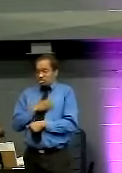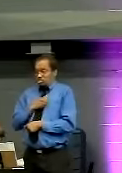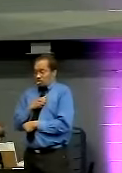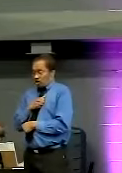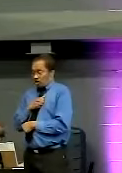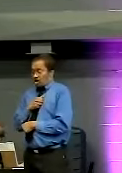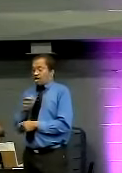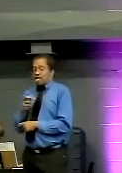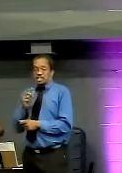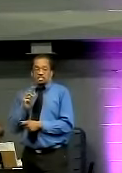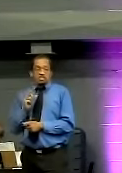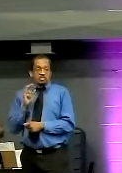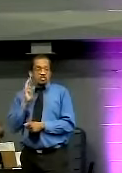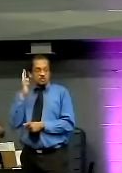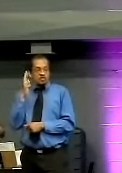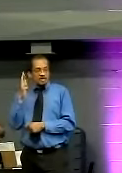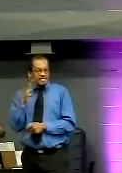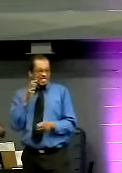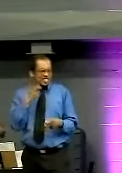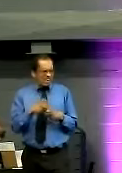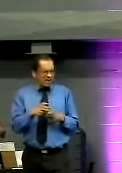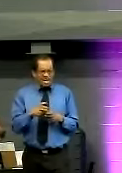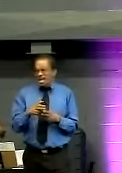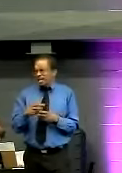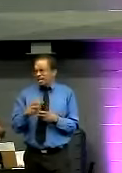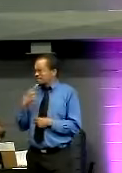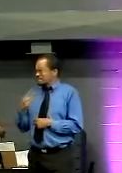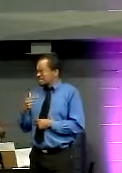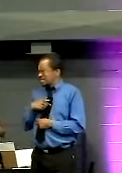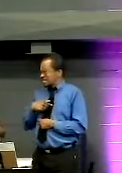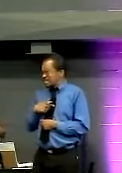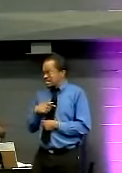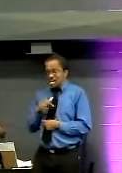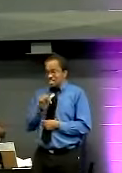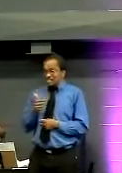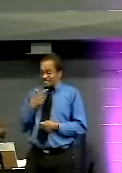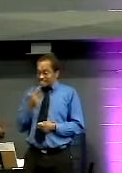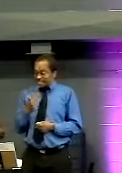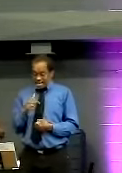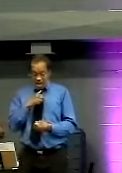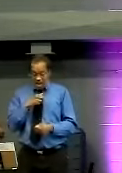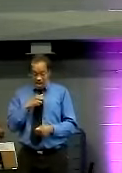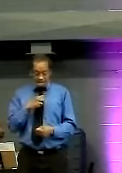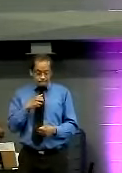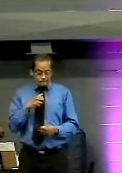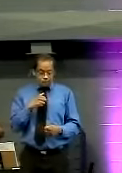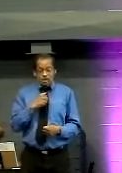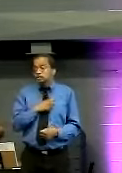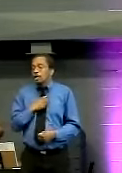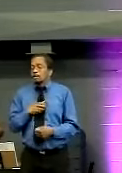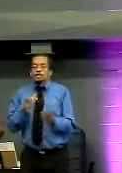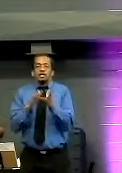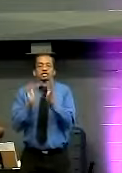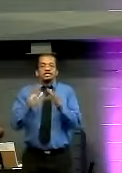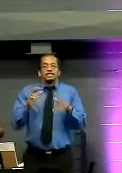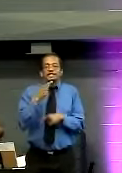the real reason it's hard, right? Because I'm releasing you from repaying. Jesus, it says in verse 32, says